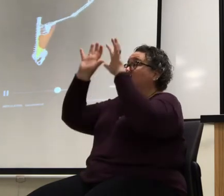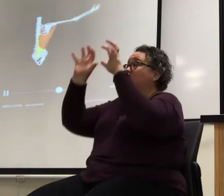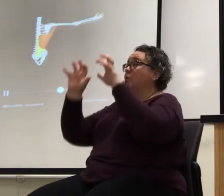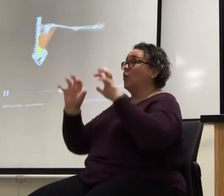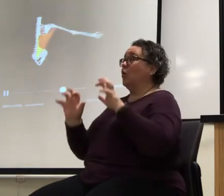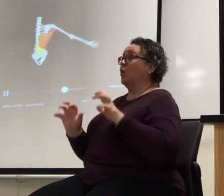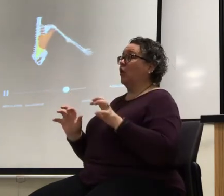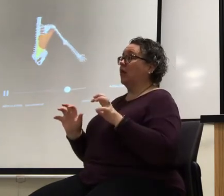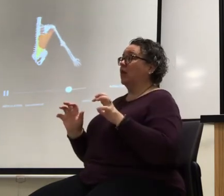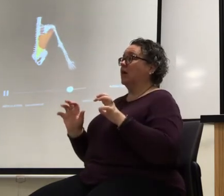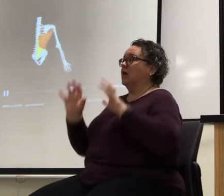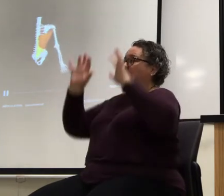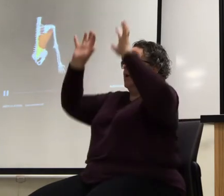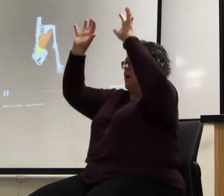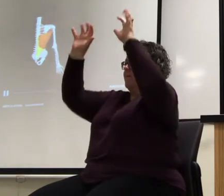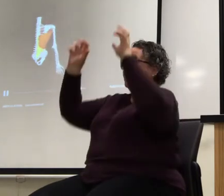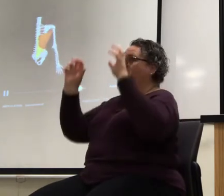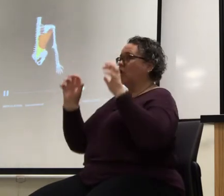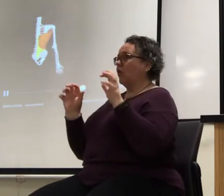body weight up,